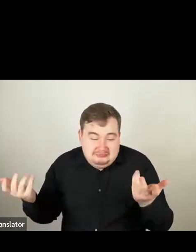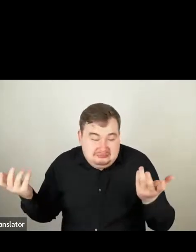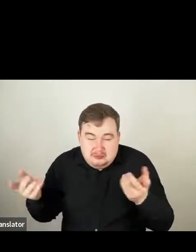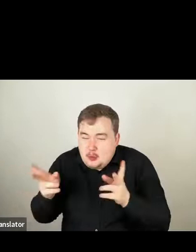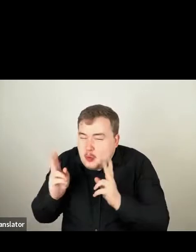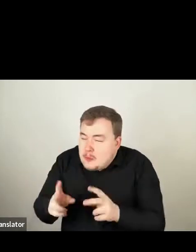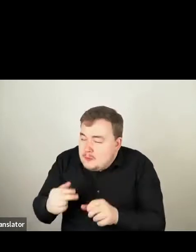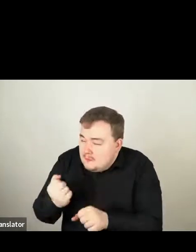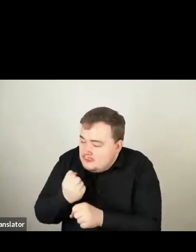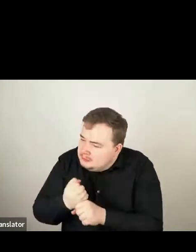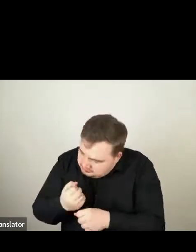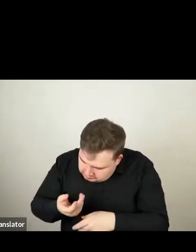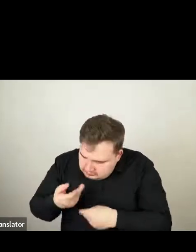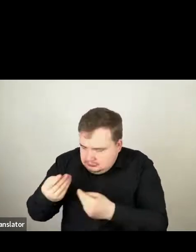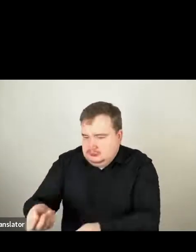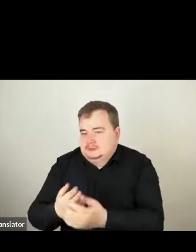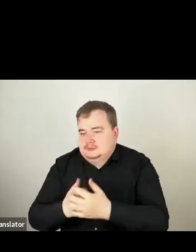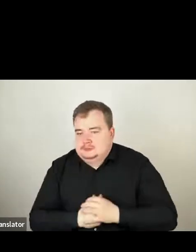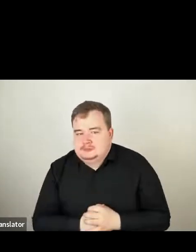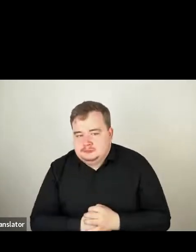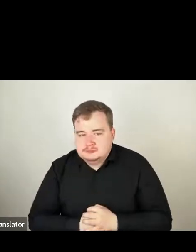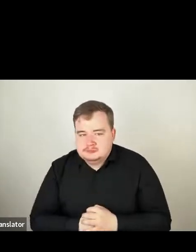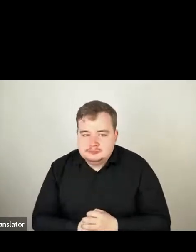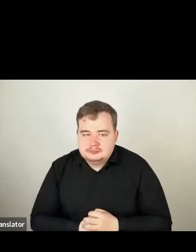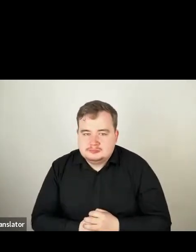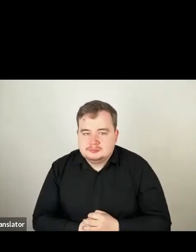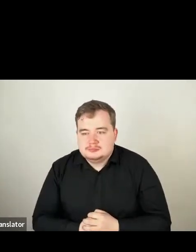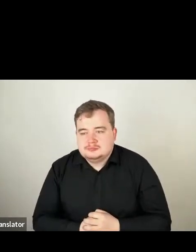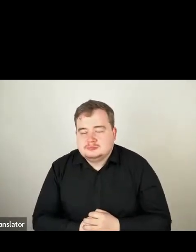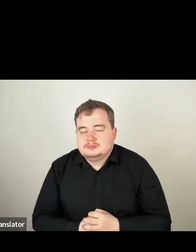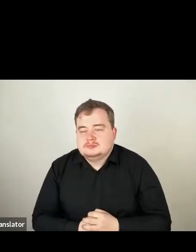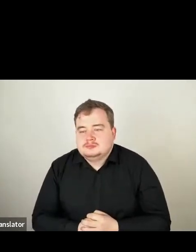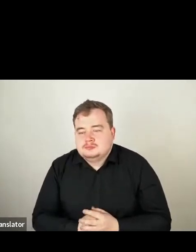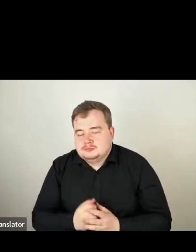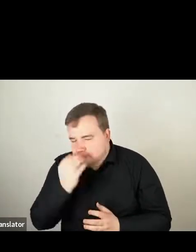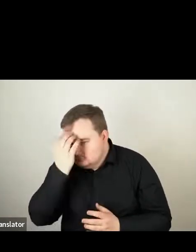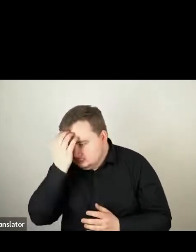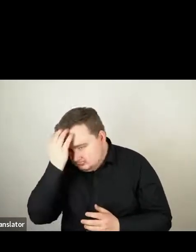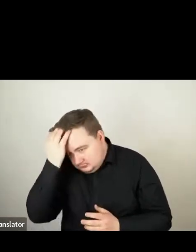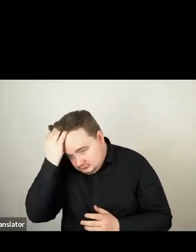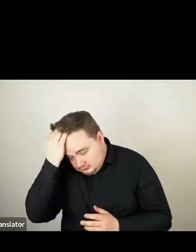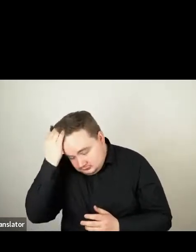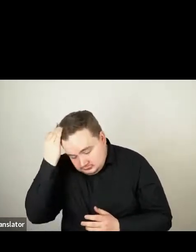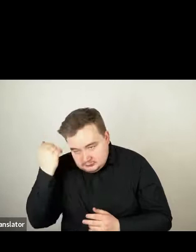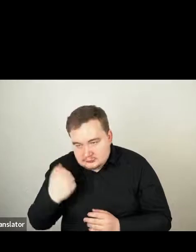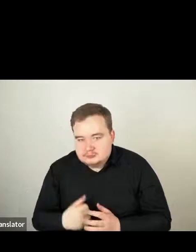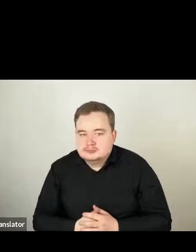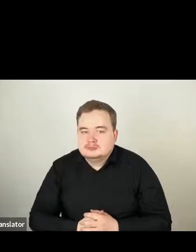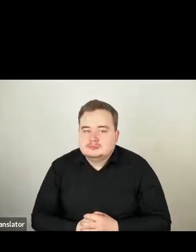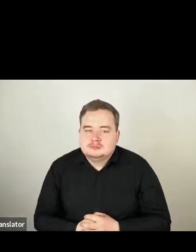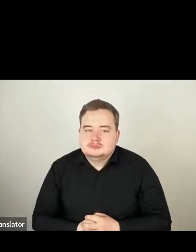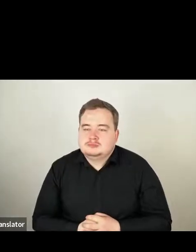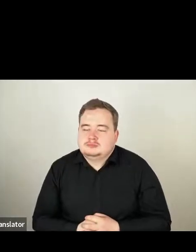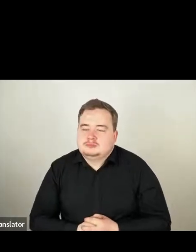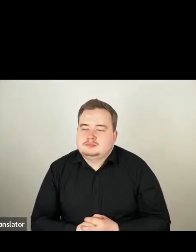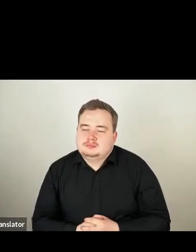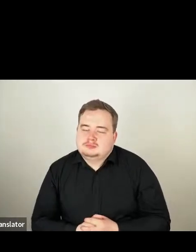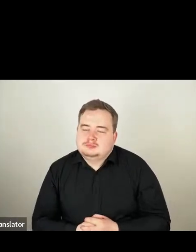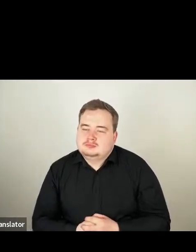oversight processes. And of course, is it a task for women only? We probably say